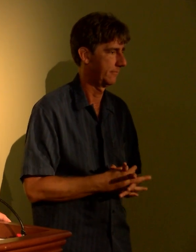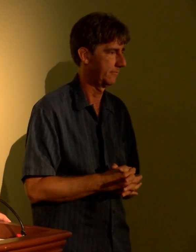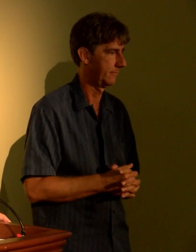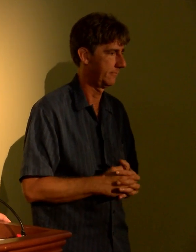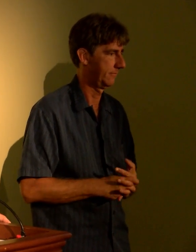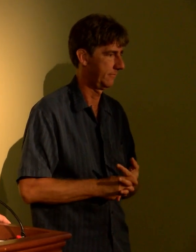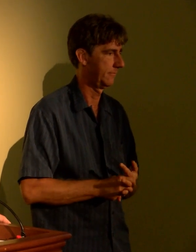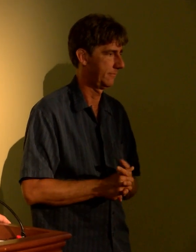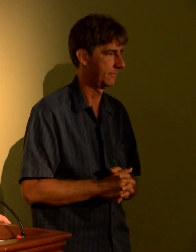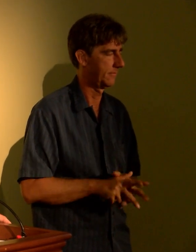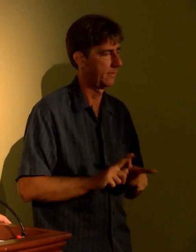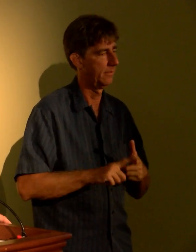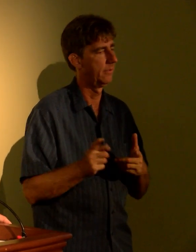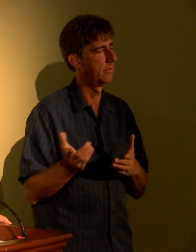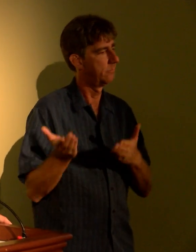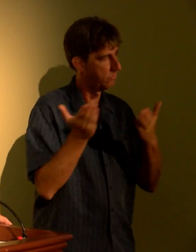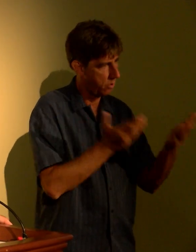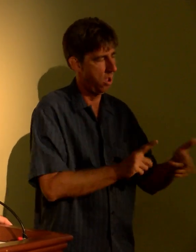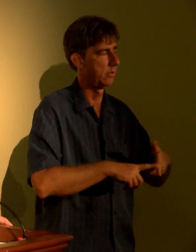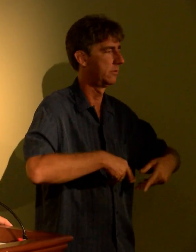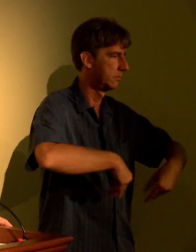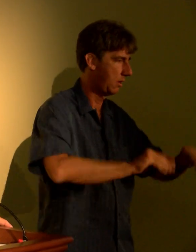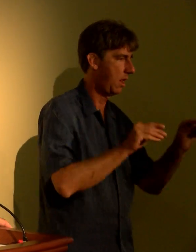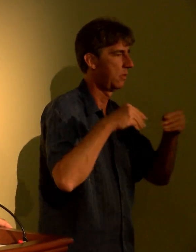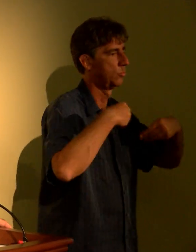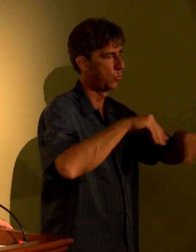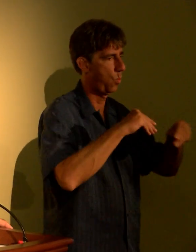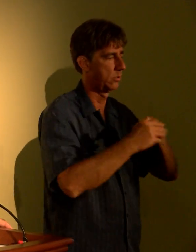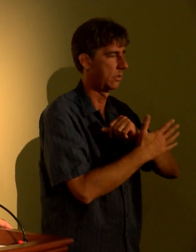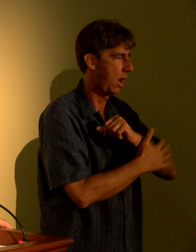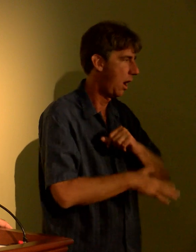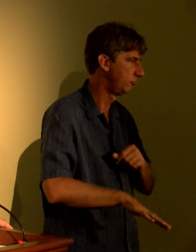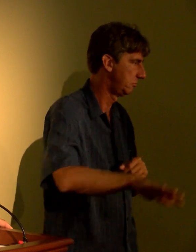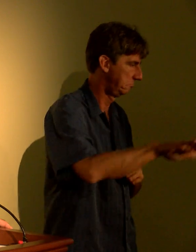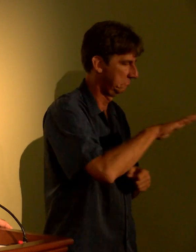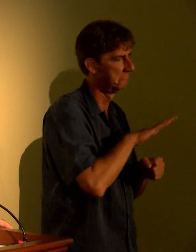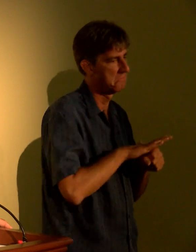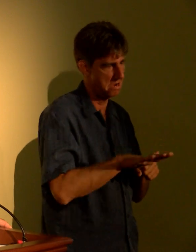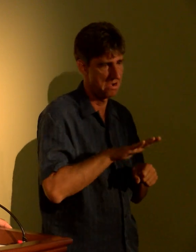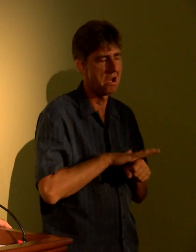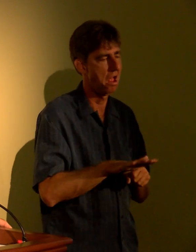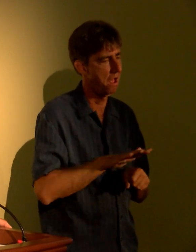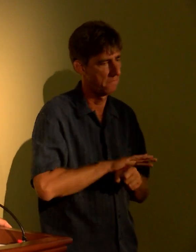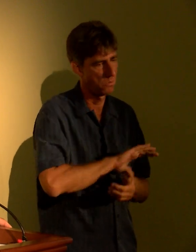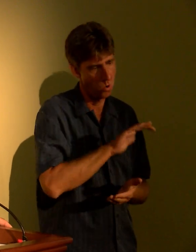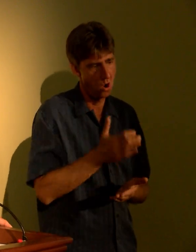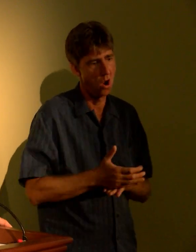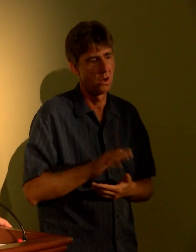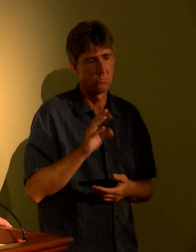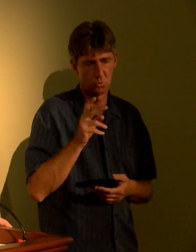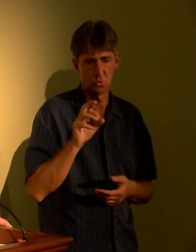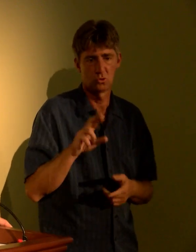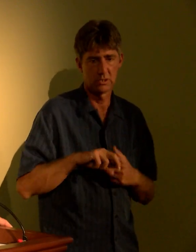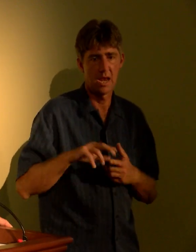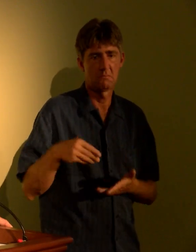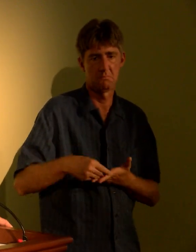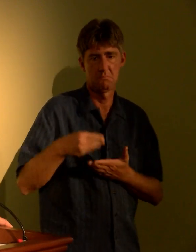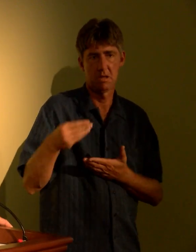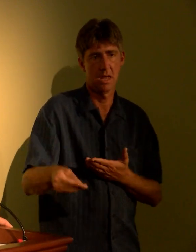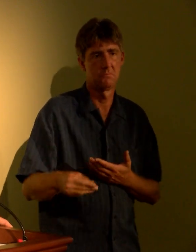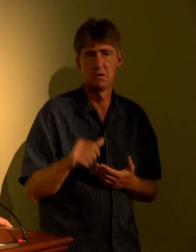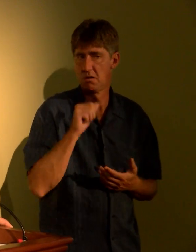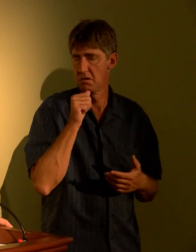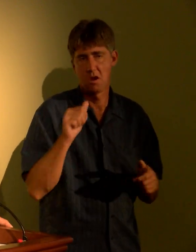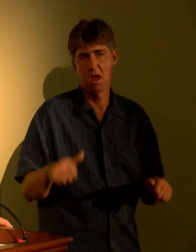in the countryside, certainly in enough quantity for artists like Brewster to be able to get their hands on it. That was not much